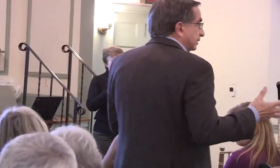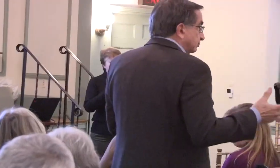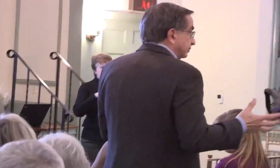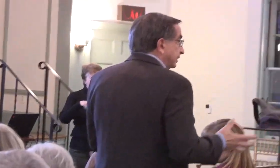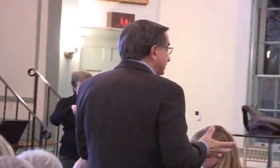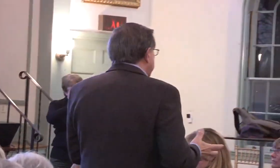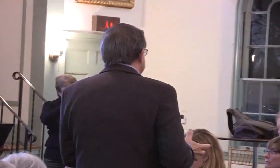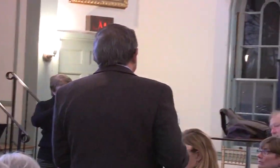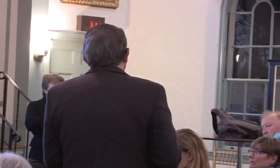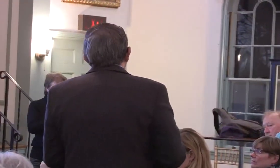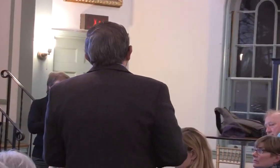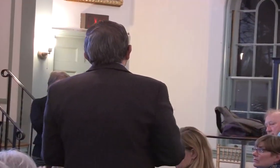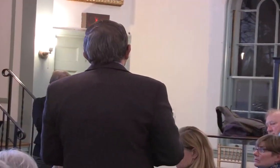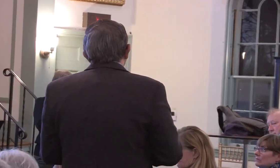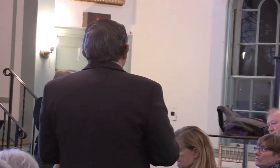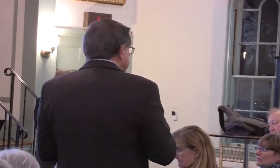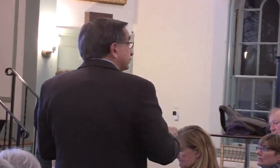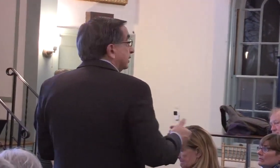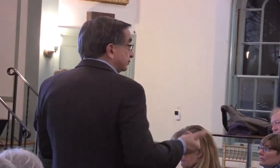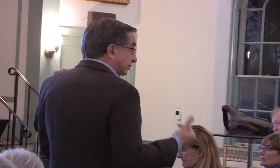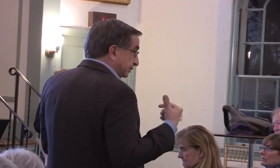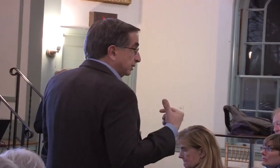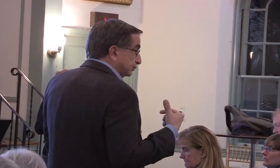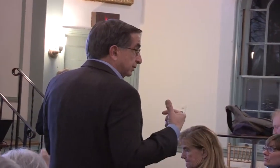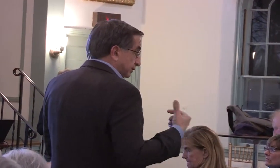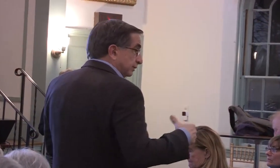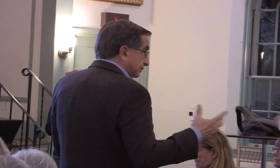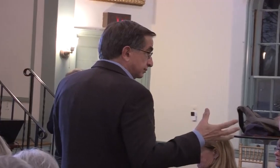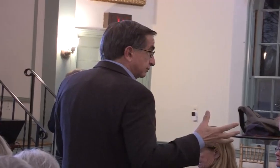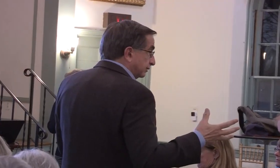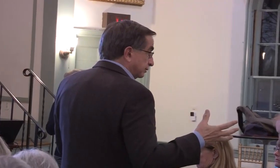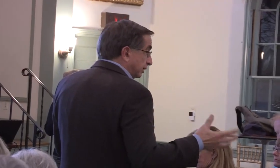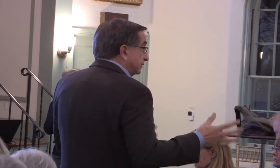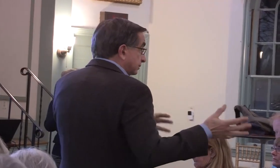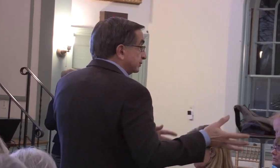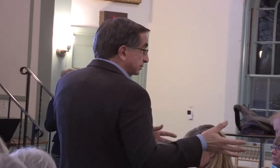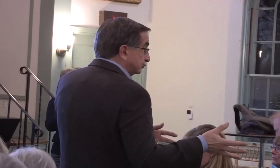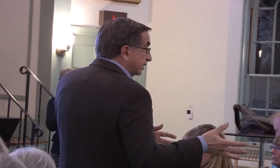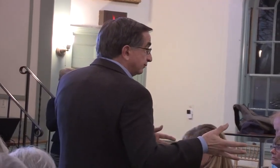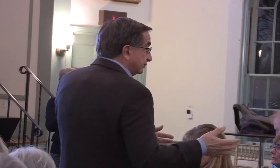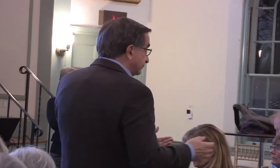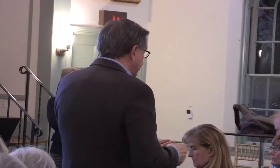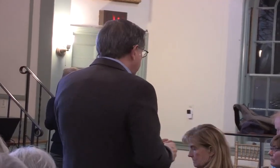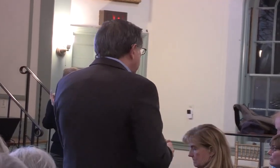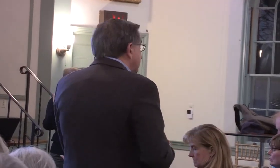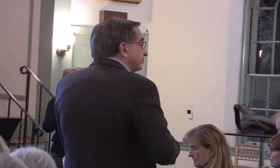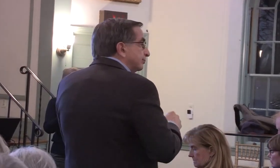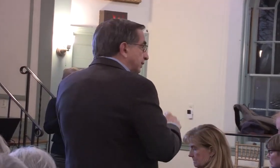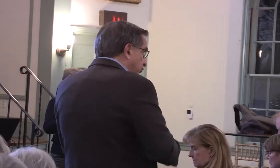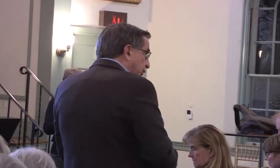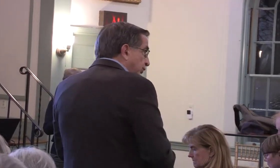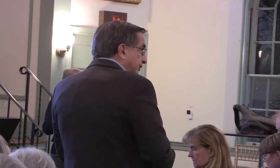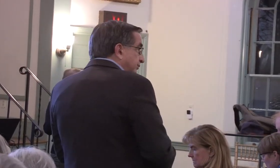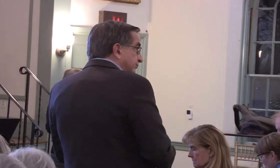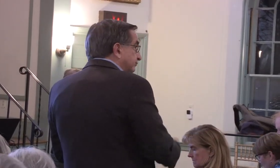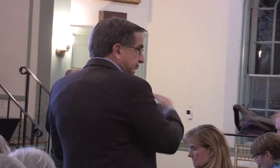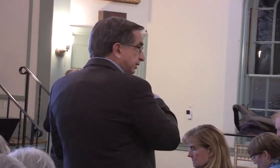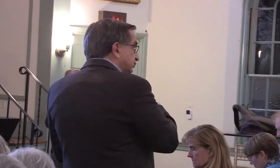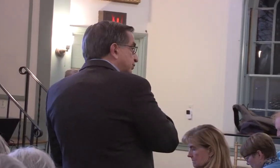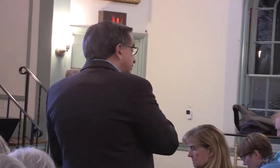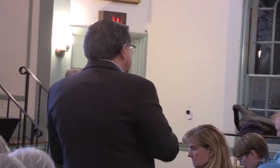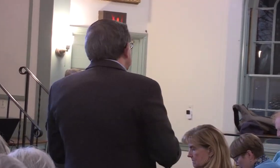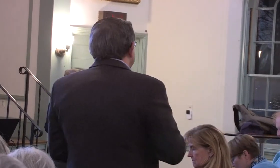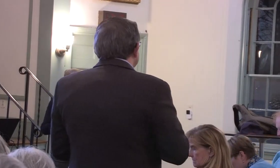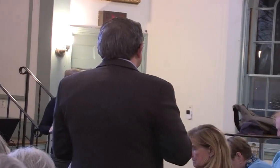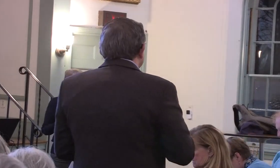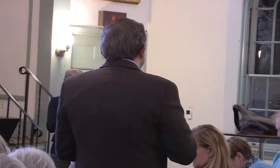not able to get out, but many can. Particularly our Thompson House residents, they're independent, some still drive. They go bowling